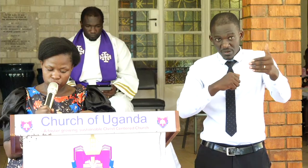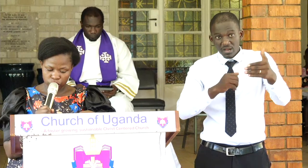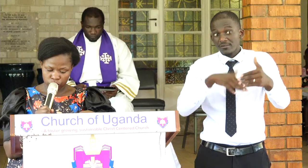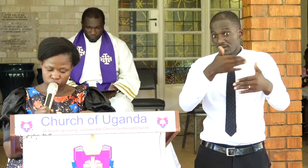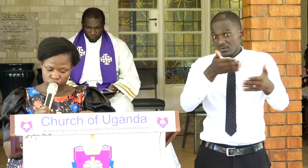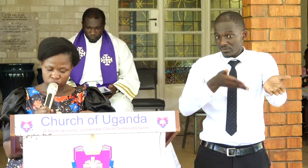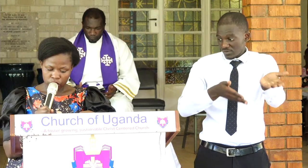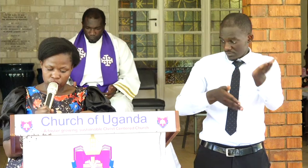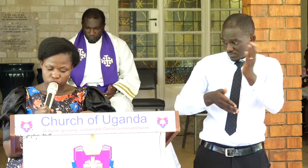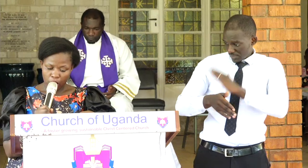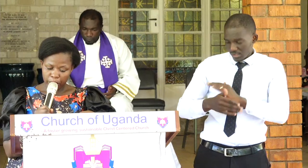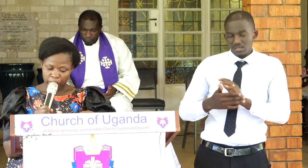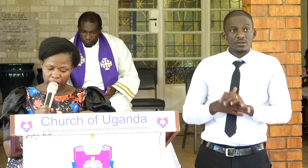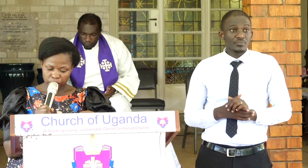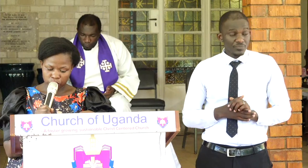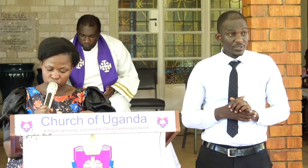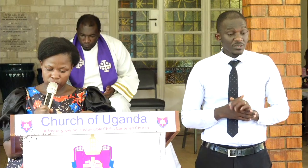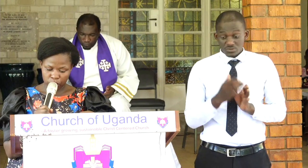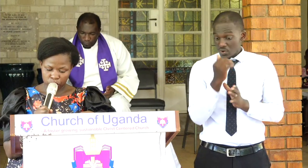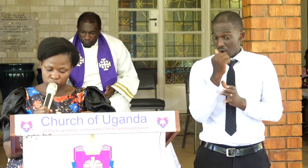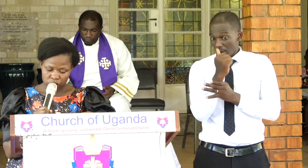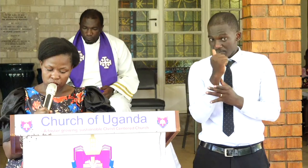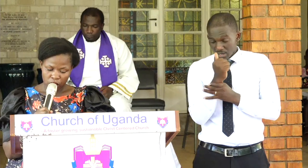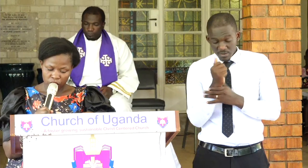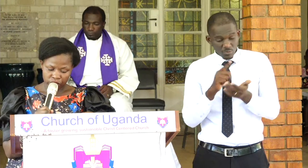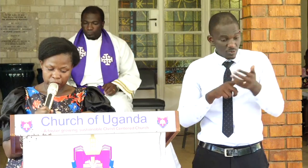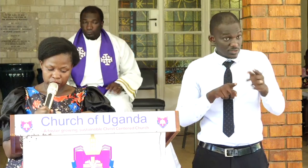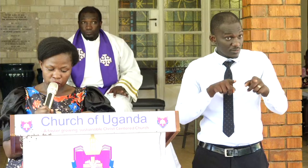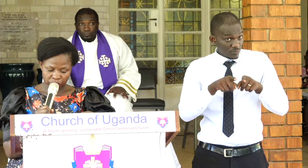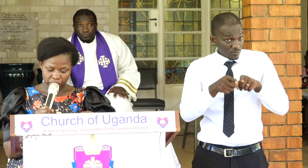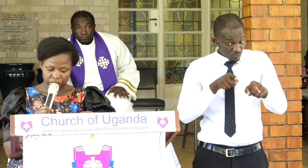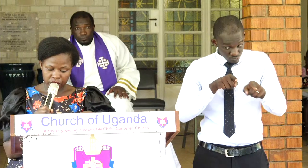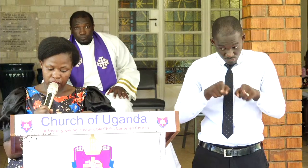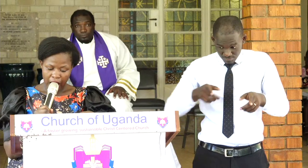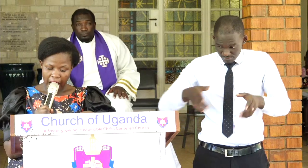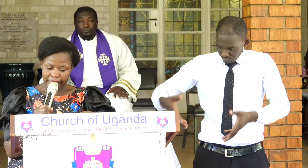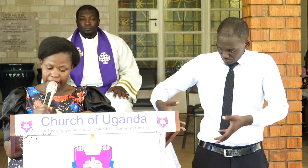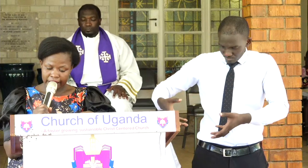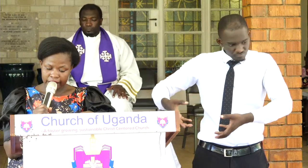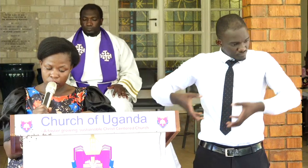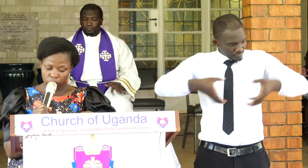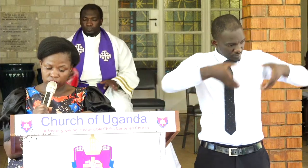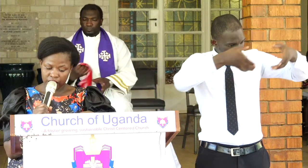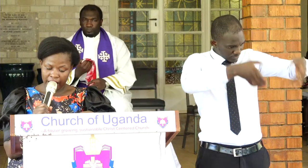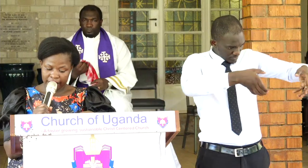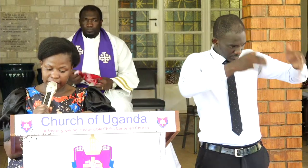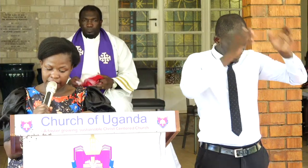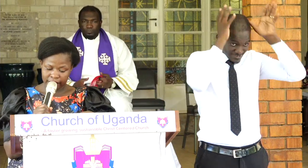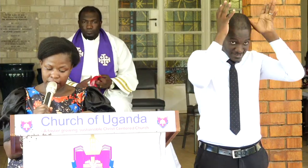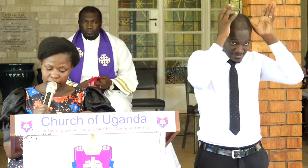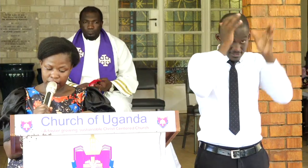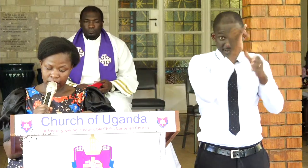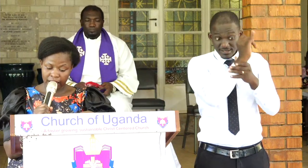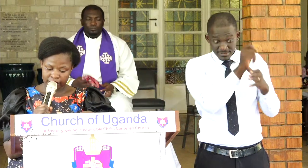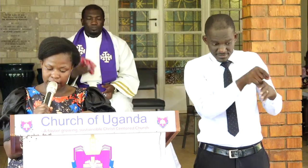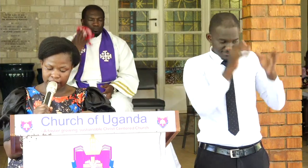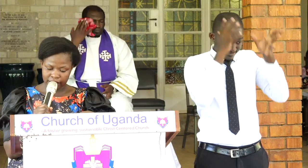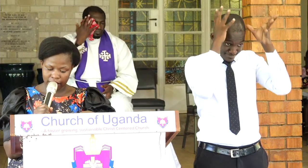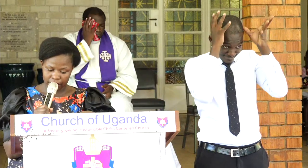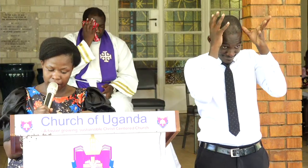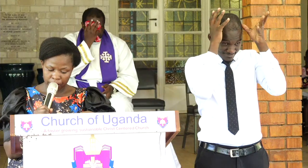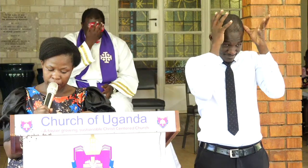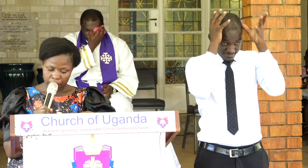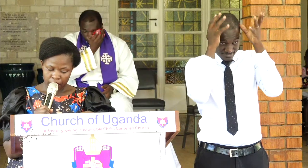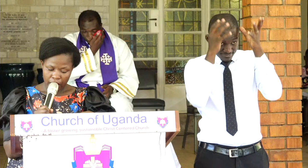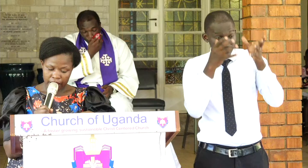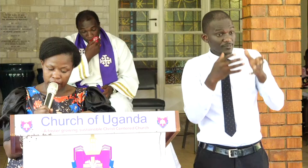back to you. So Abraham took the wood of the burnt offering and laid it on Isaac his